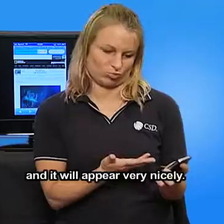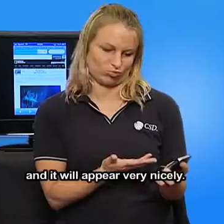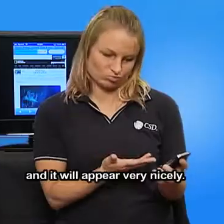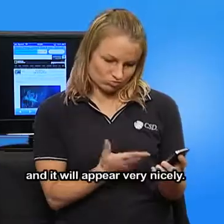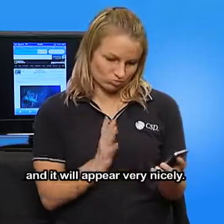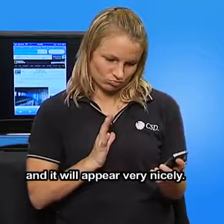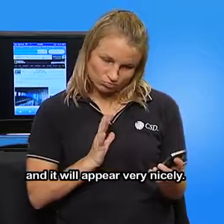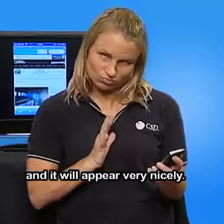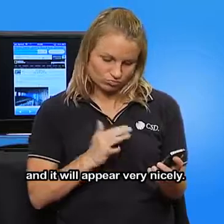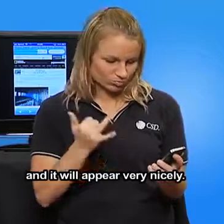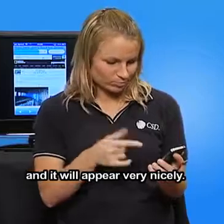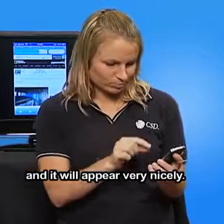and it will appear very nicely.